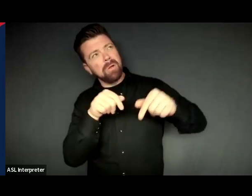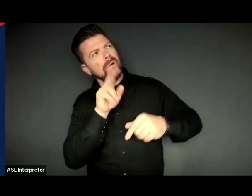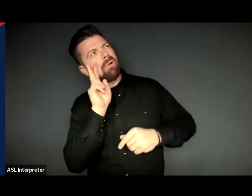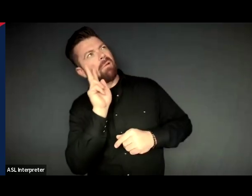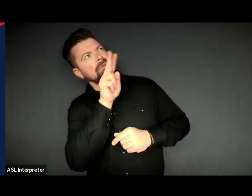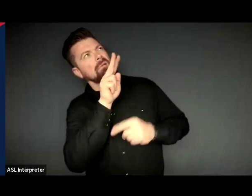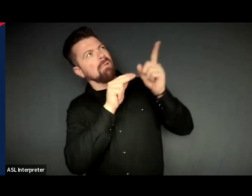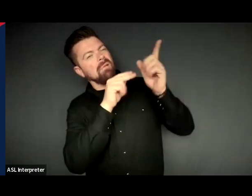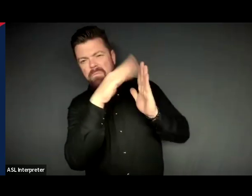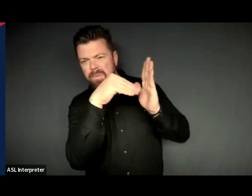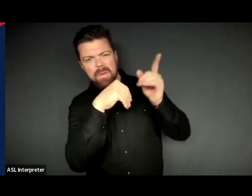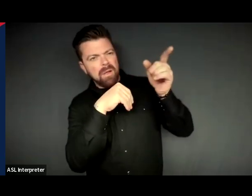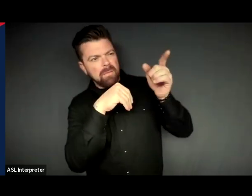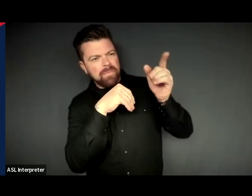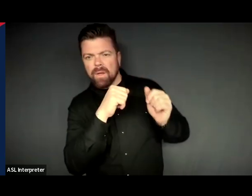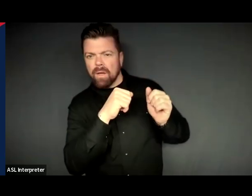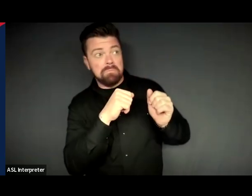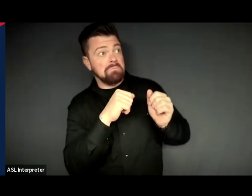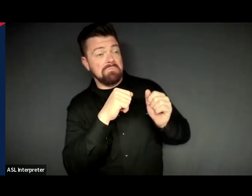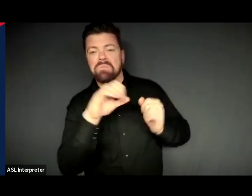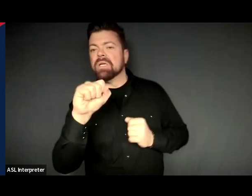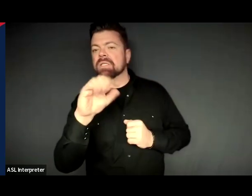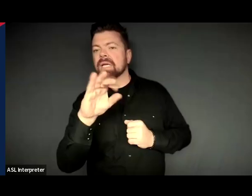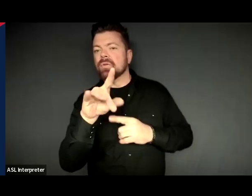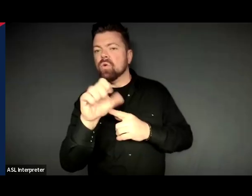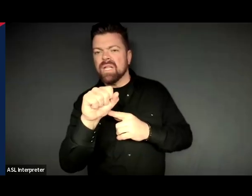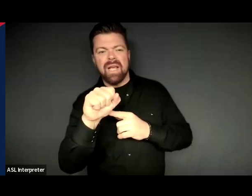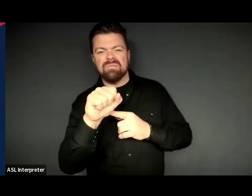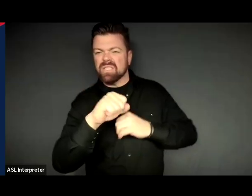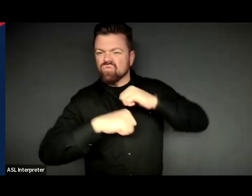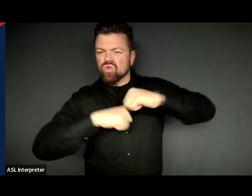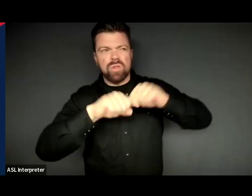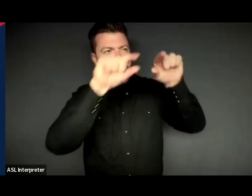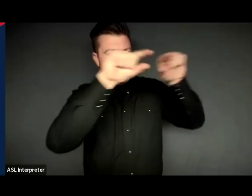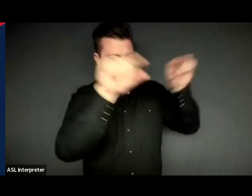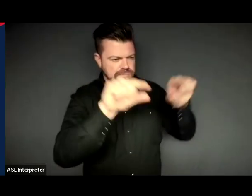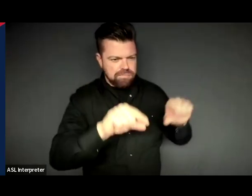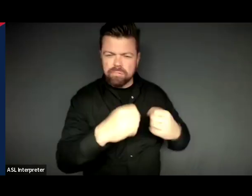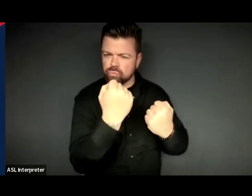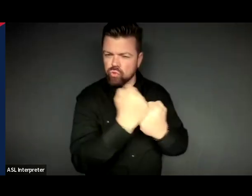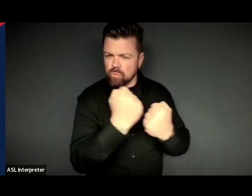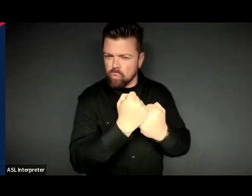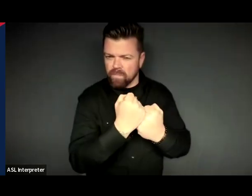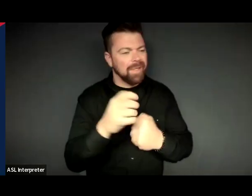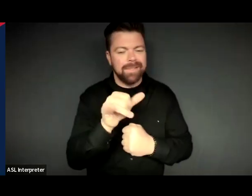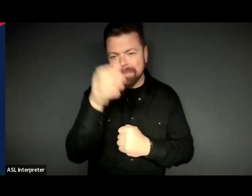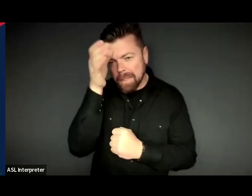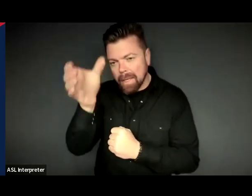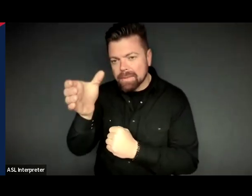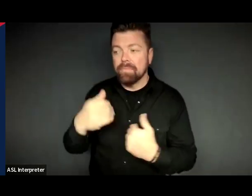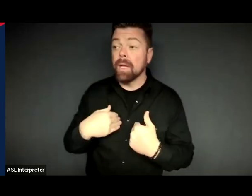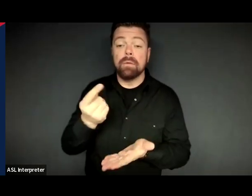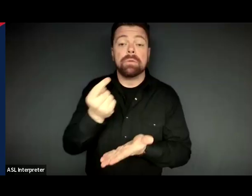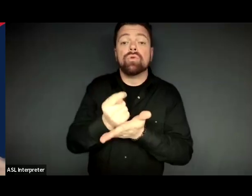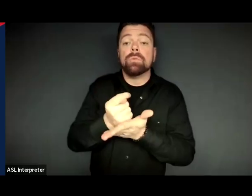outside of the building. So that's exactly what we're talking about. But there's treatments that that